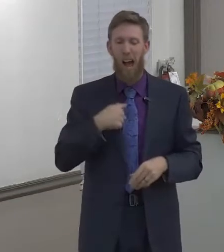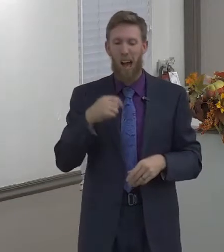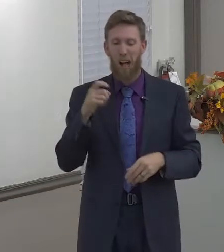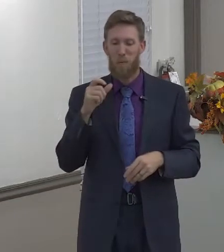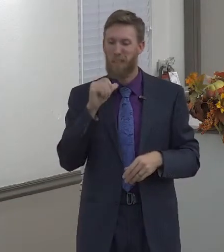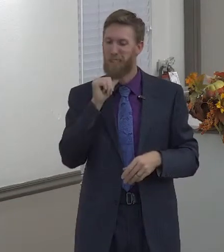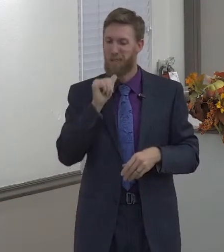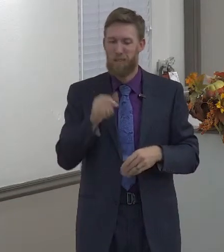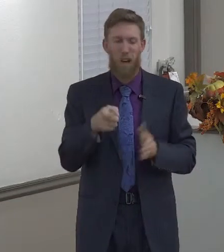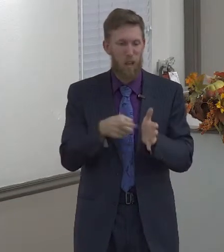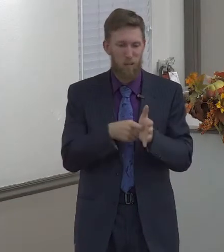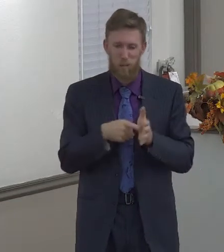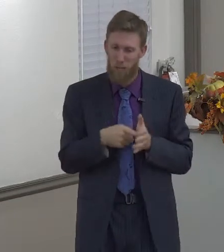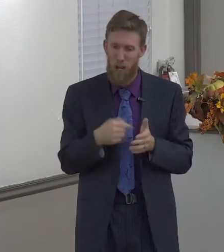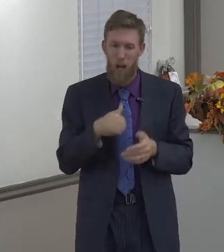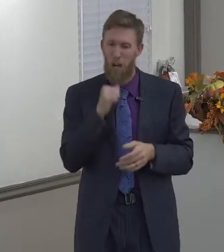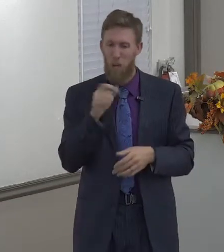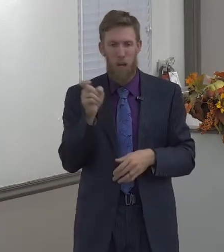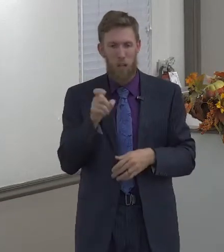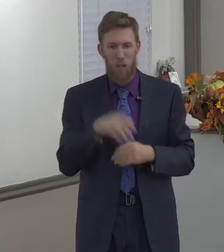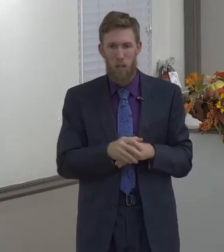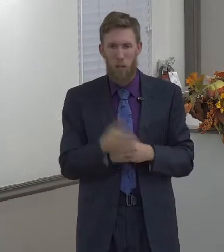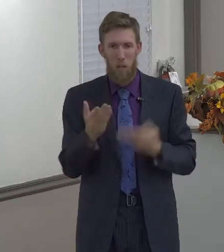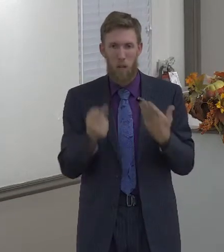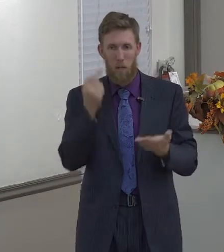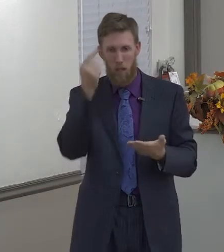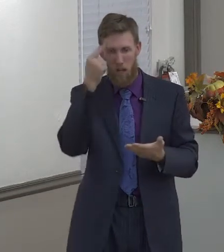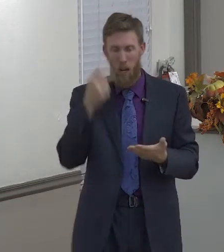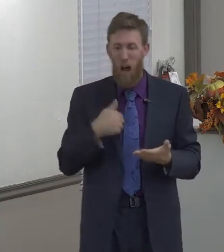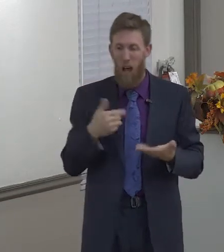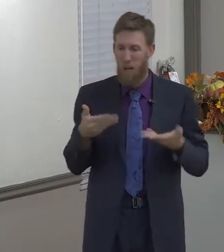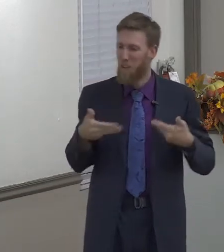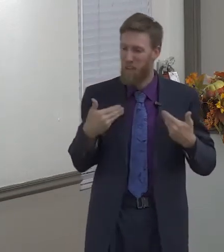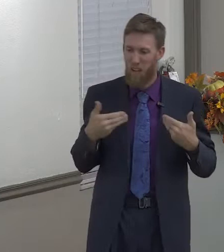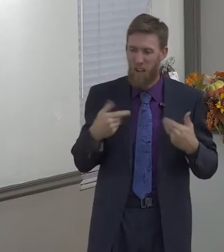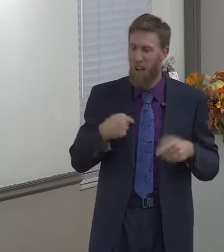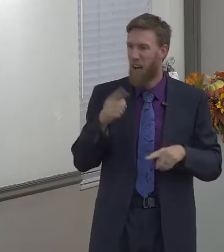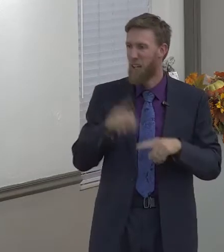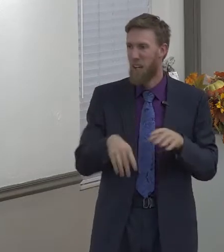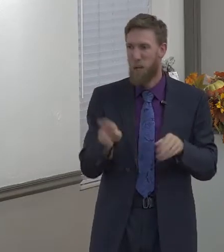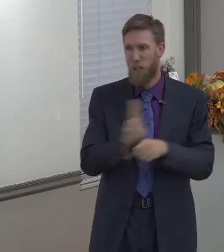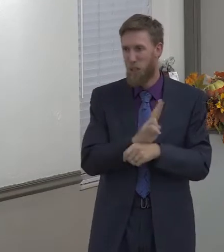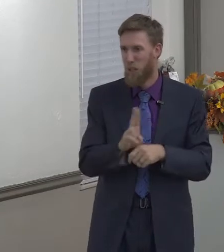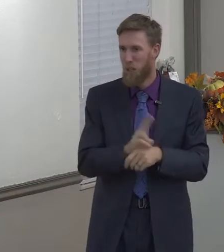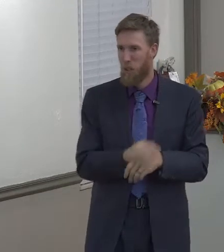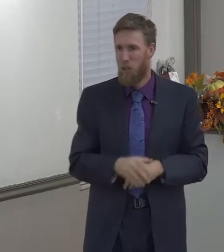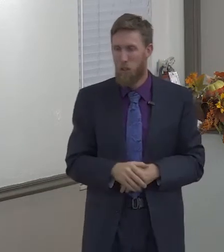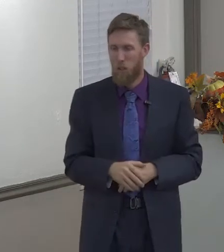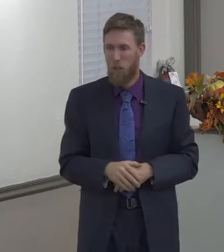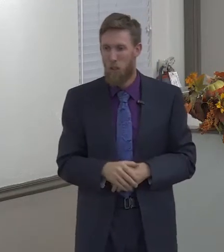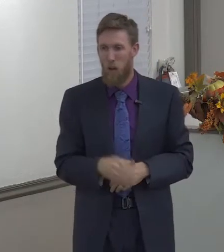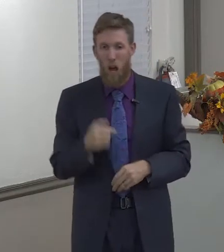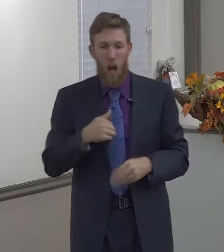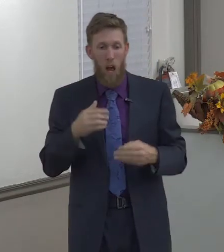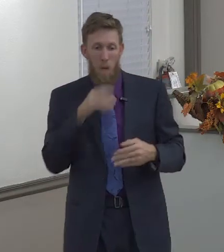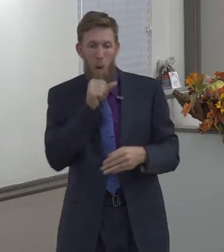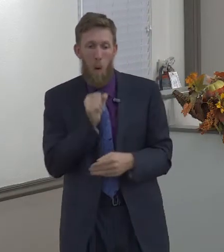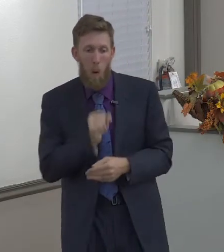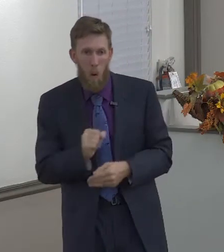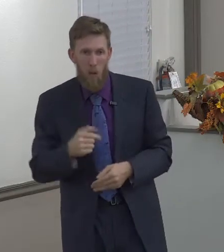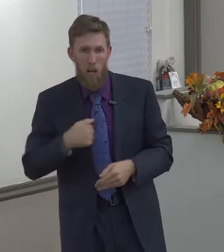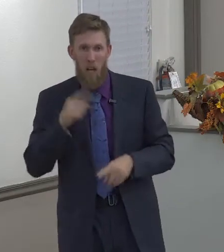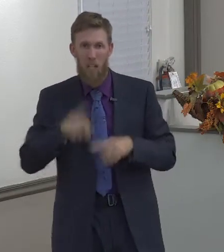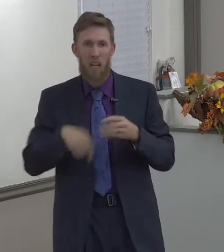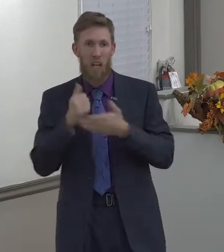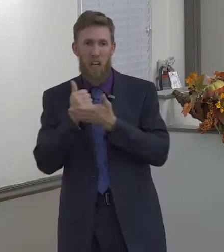I'm too physically unable to do something. May I remind you, verse 18 said, God set you